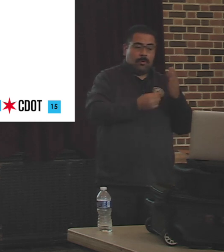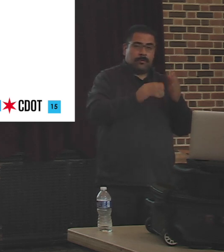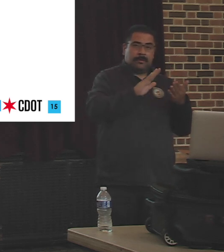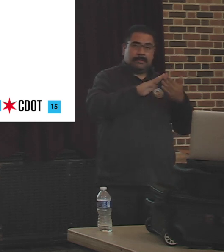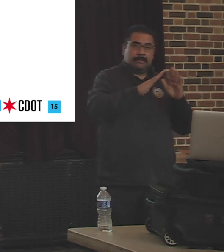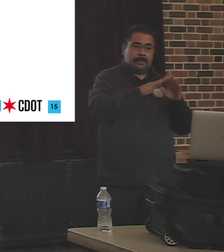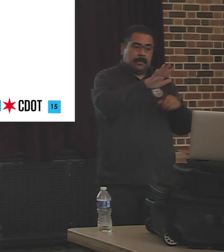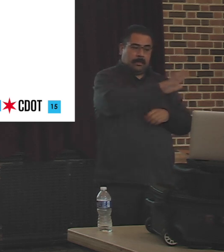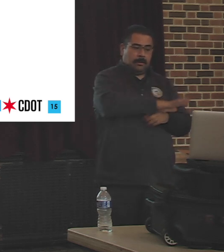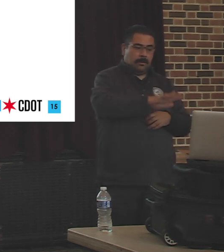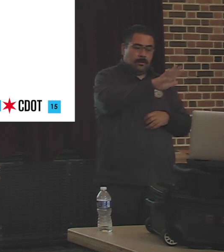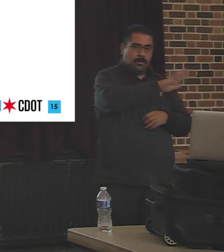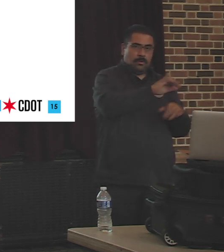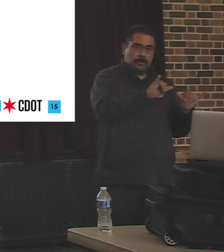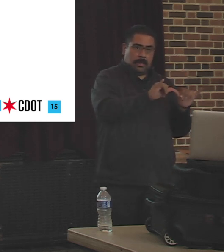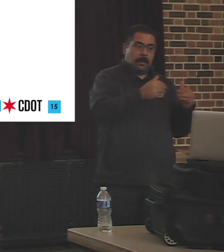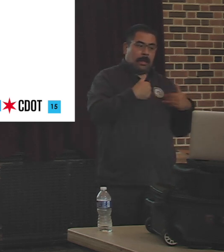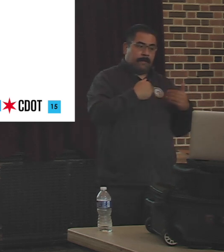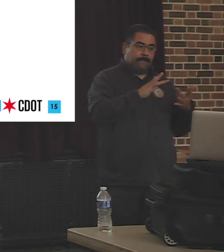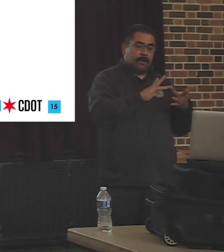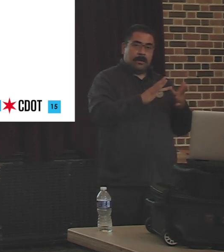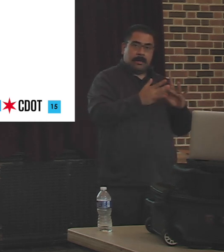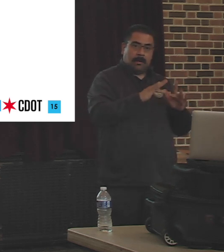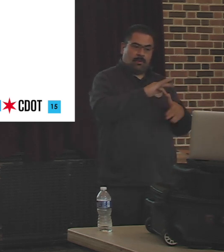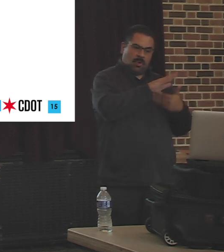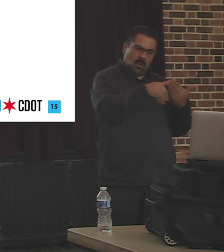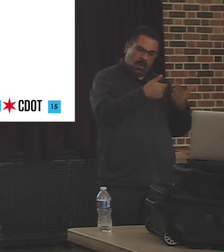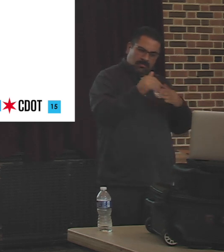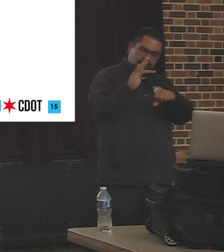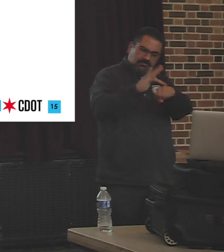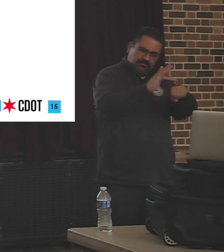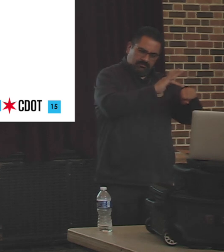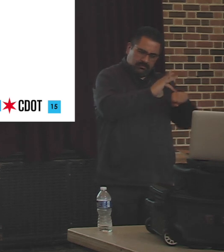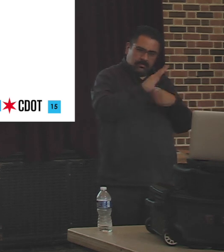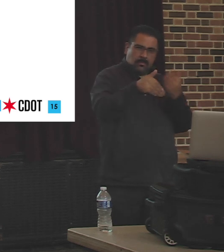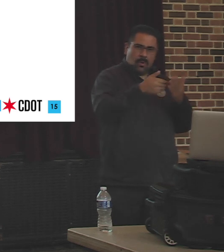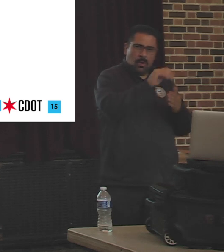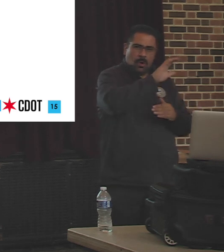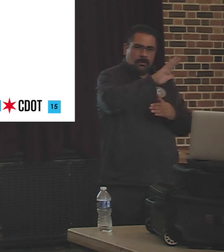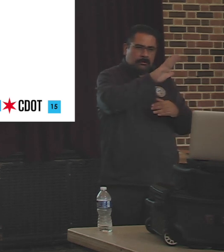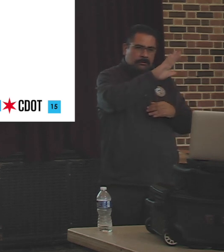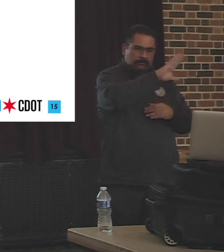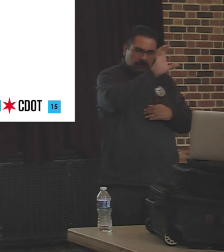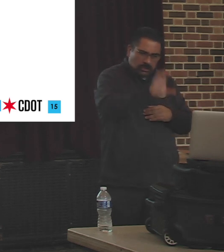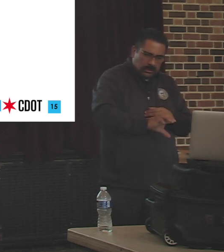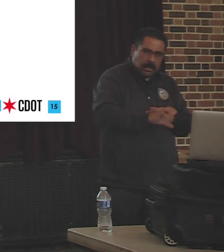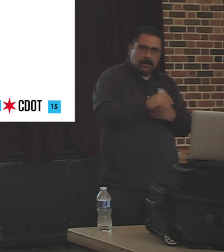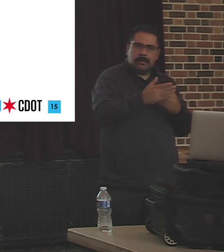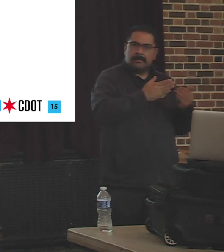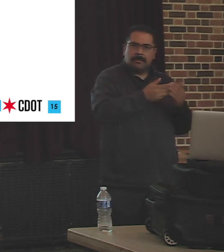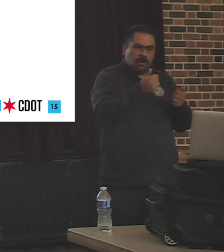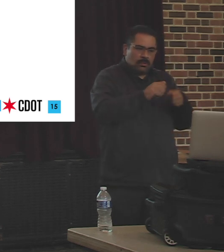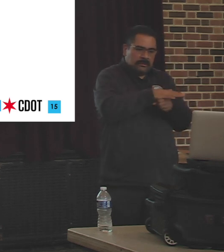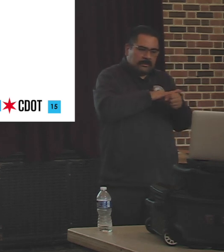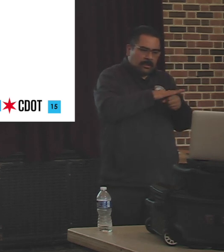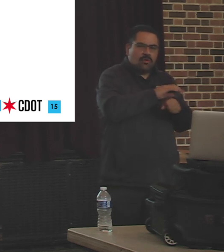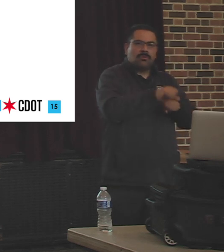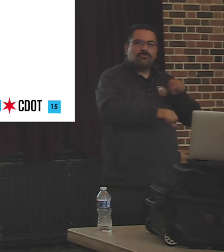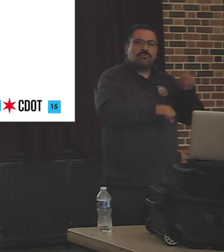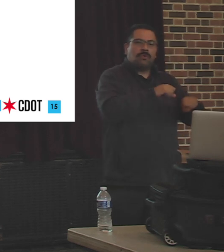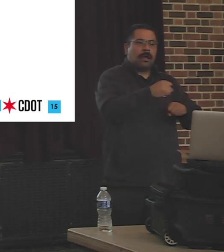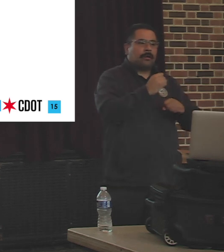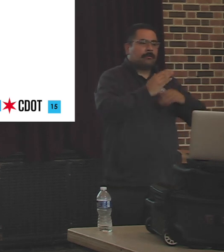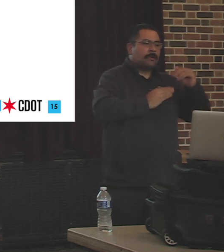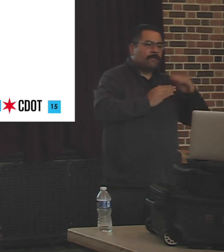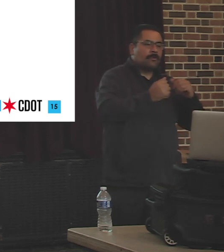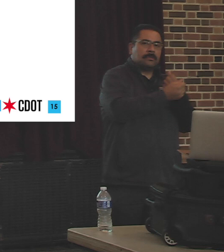so that we have a network that spans the entire city. No matter what neighborhood you live in, you can ride a bike comfortably and safely, but also